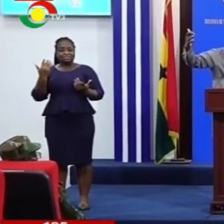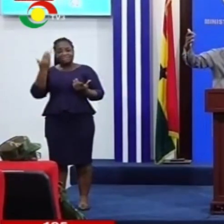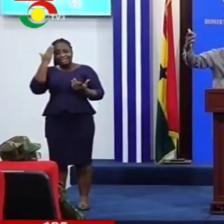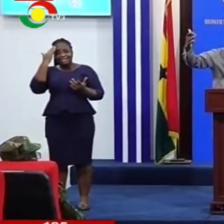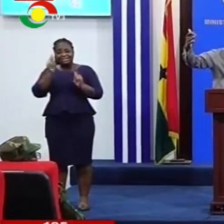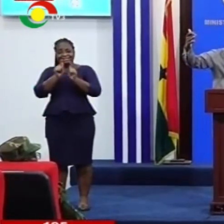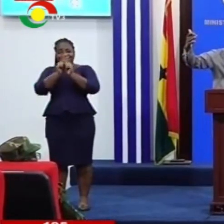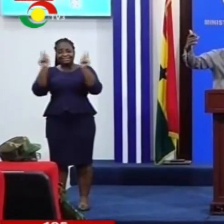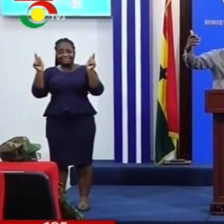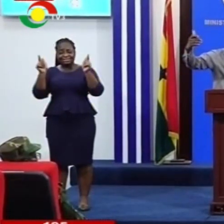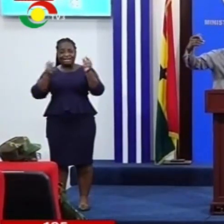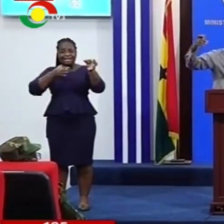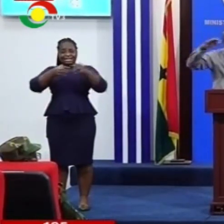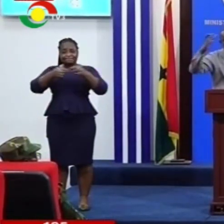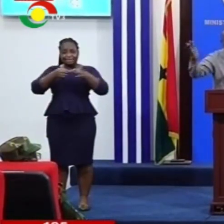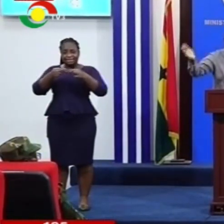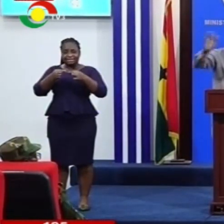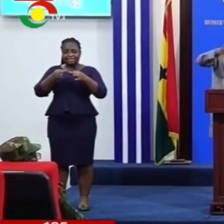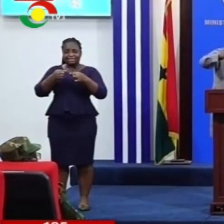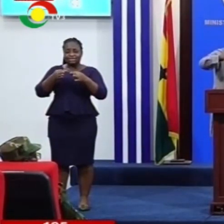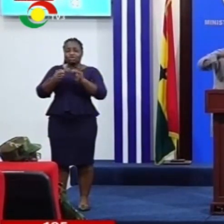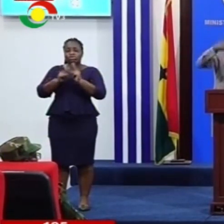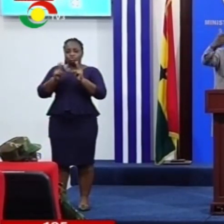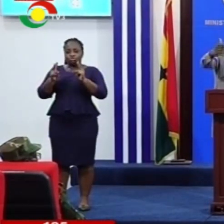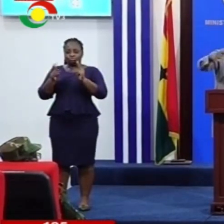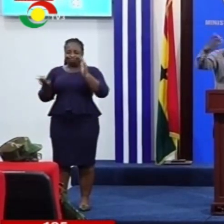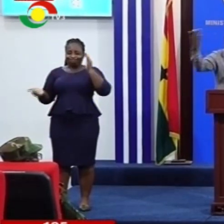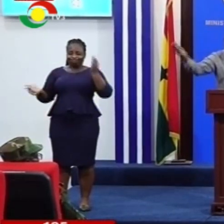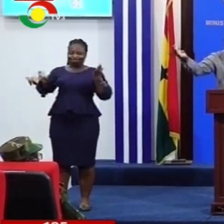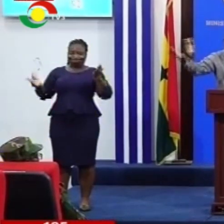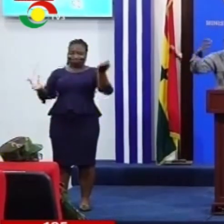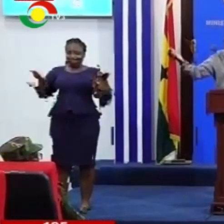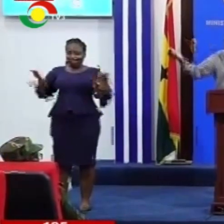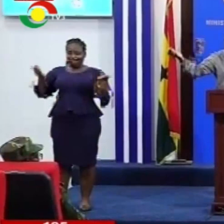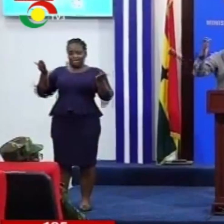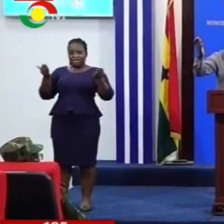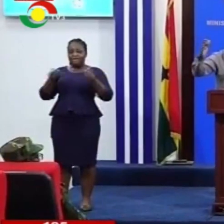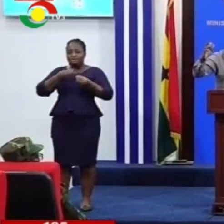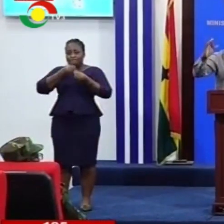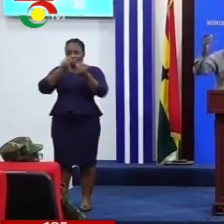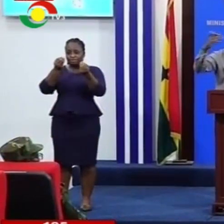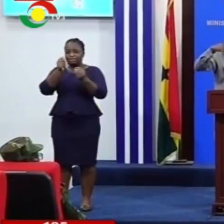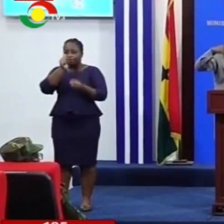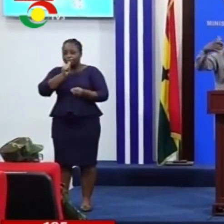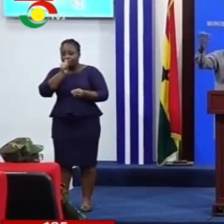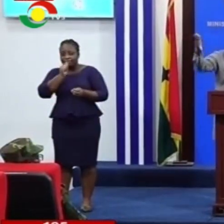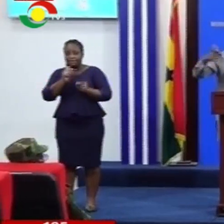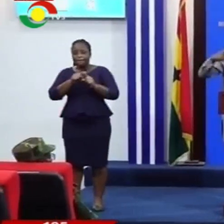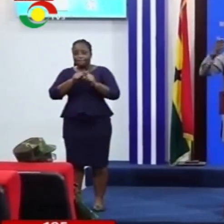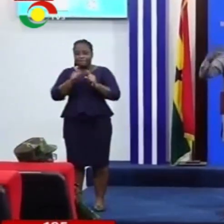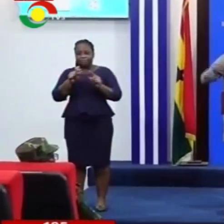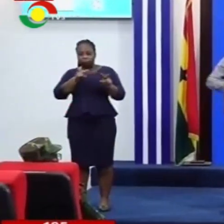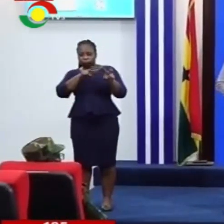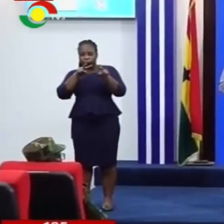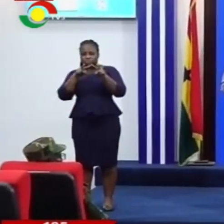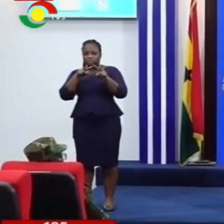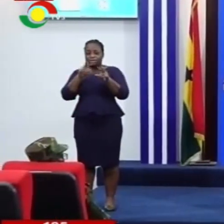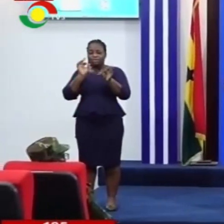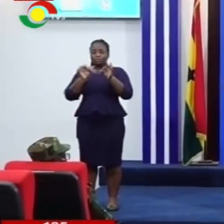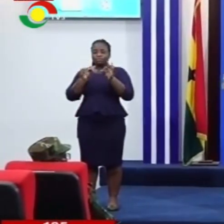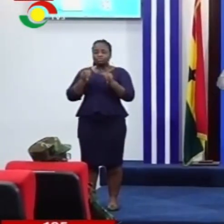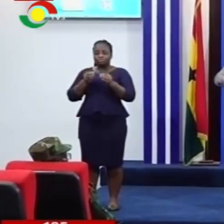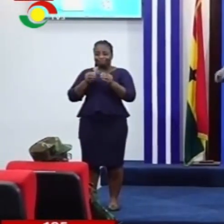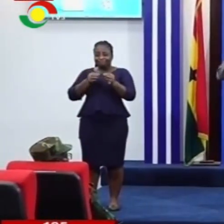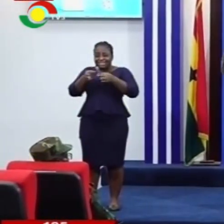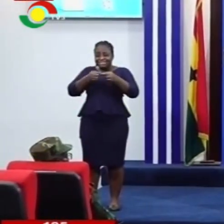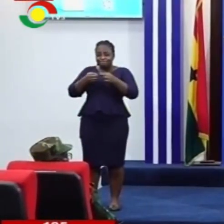general explanation should suffice so that we balance information flow with people's privacy as well. But we would look at that, and if we have to go a bit further, we would